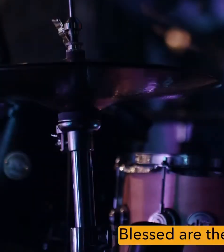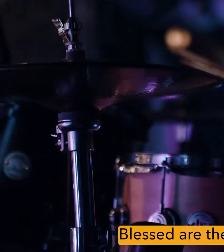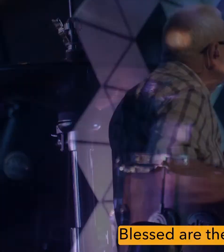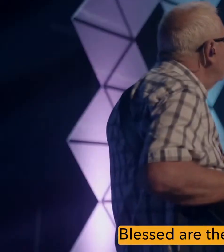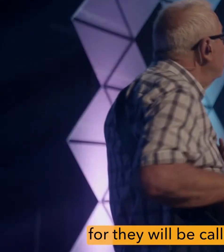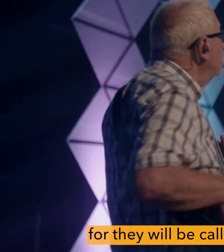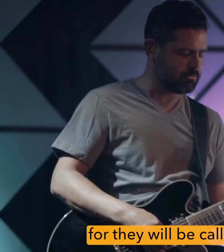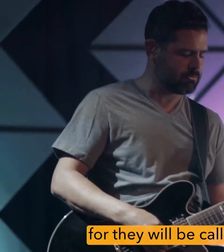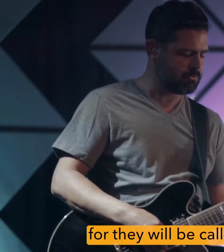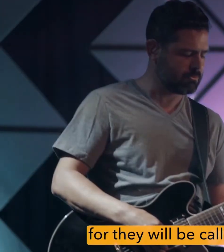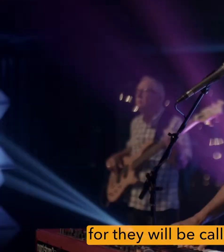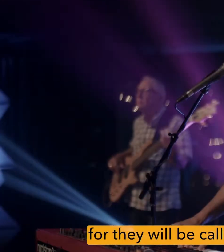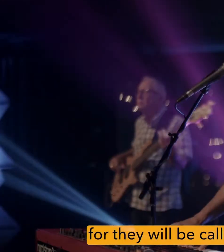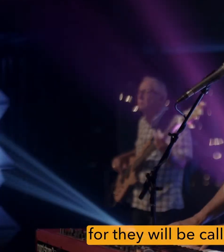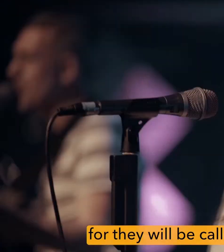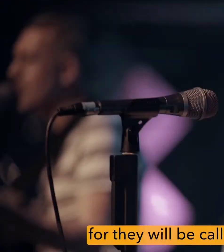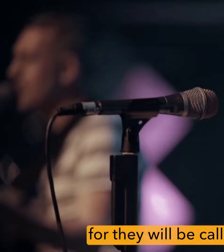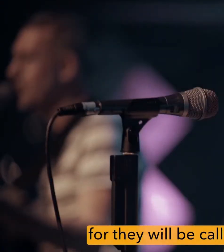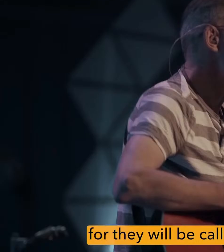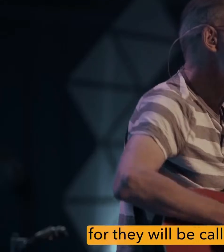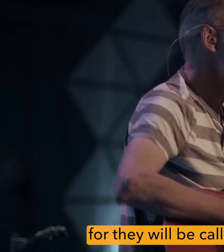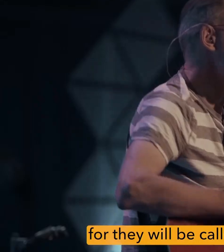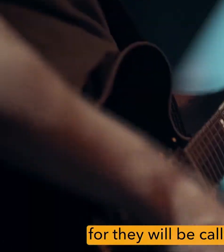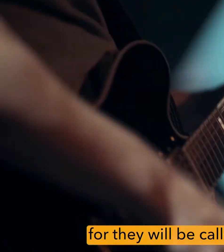the peacemakers, for they will be called children of God.